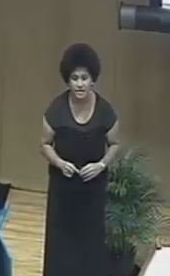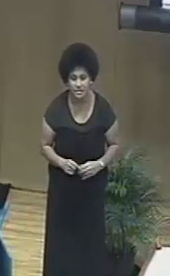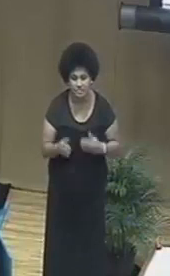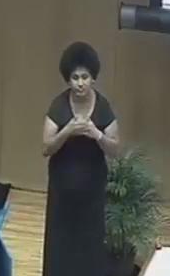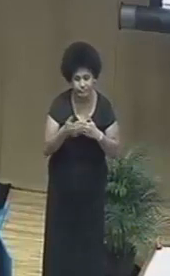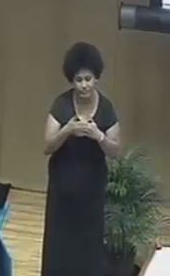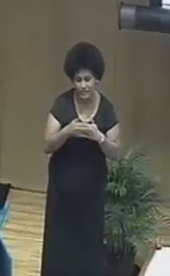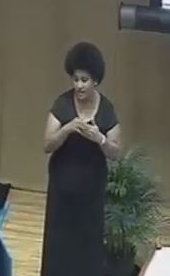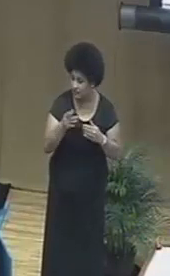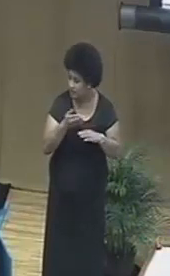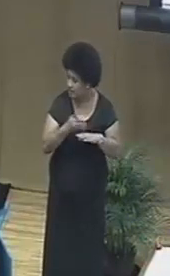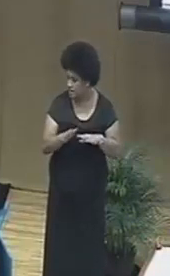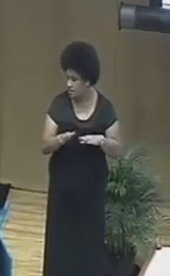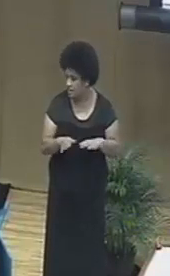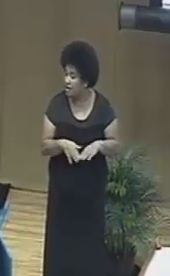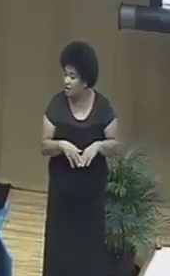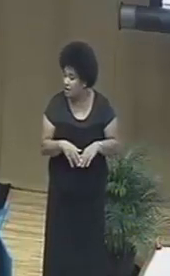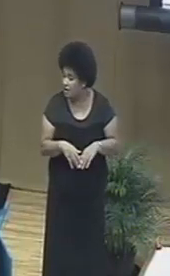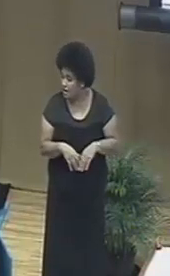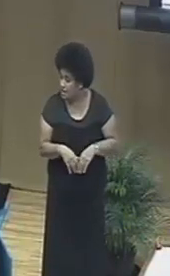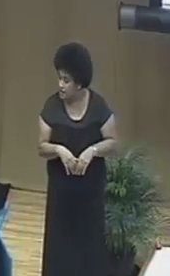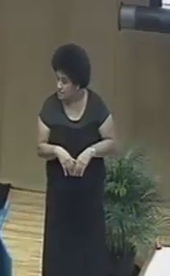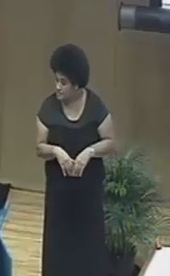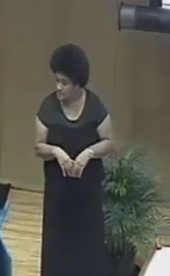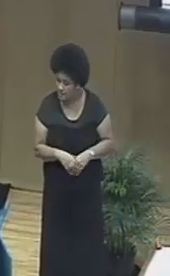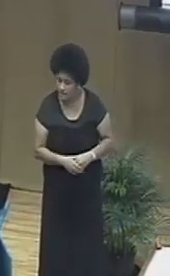for the universities to facilitate learning through these mediums.